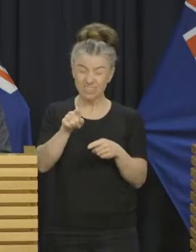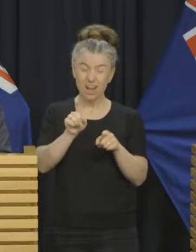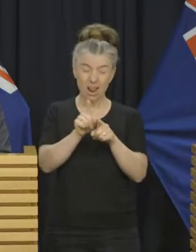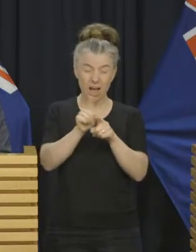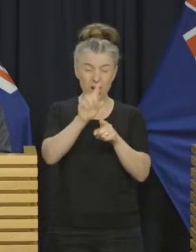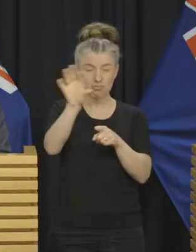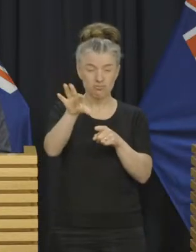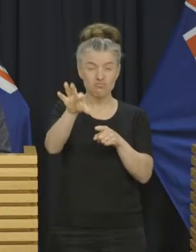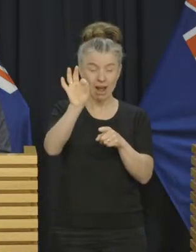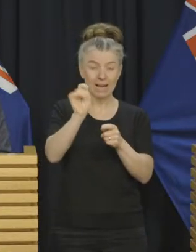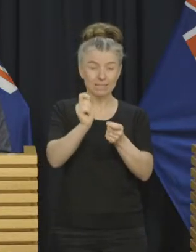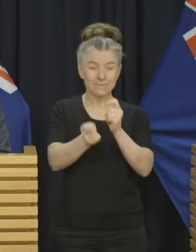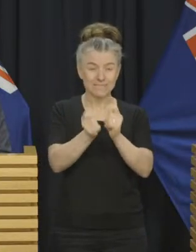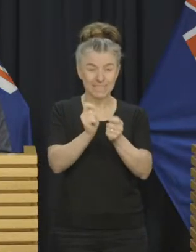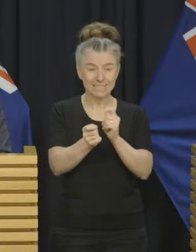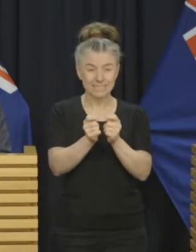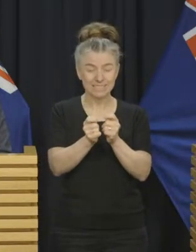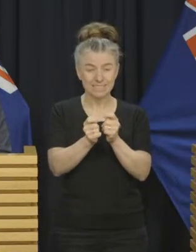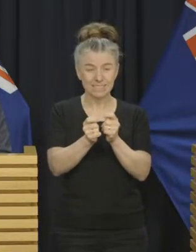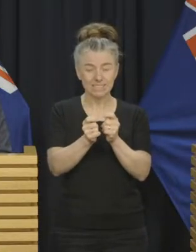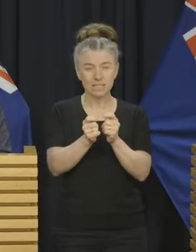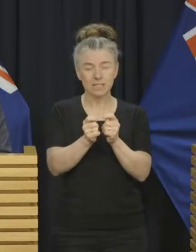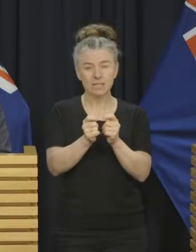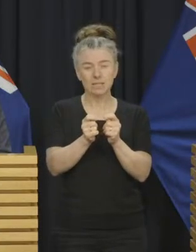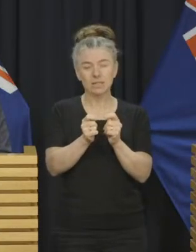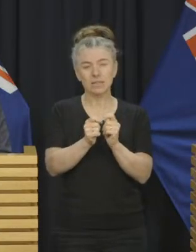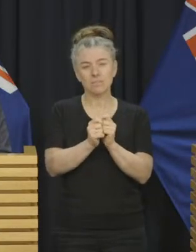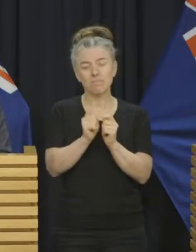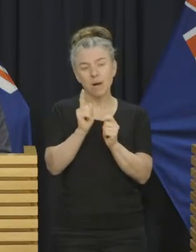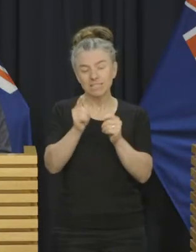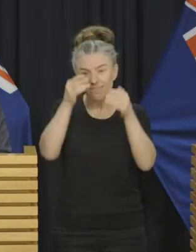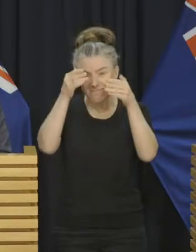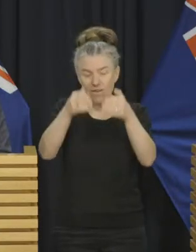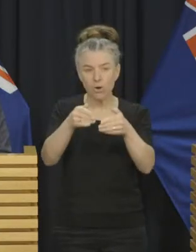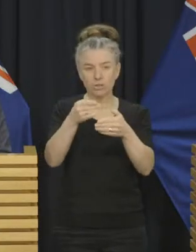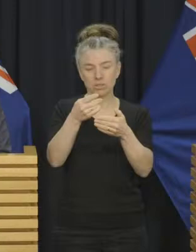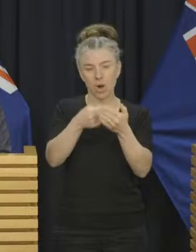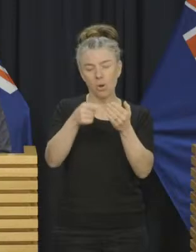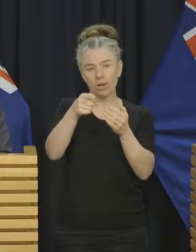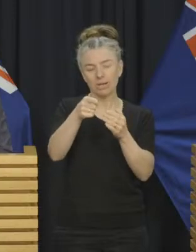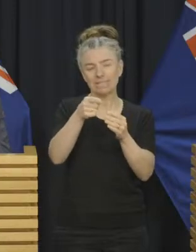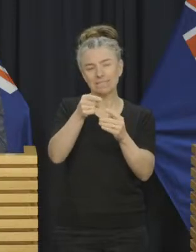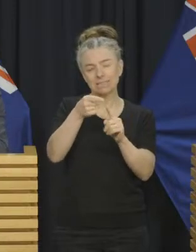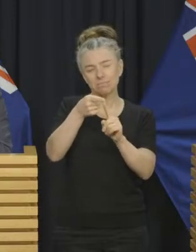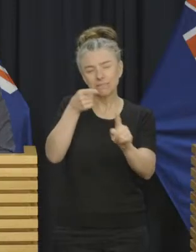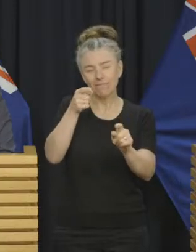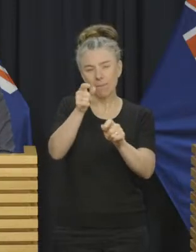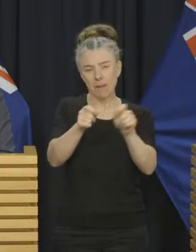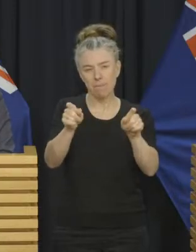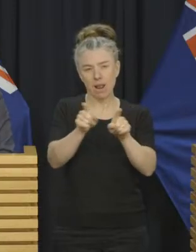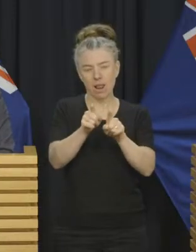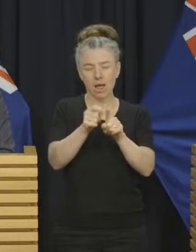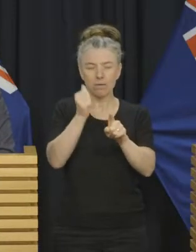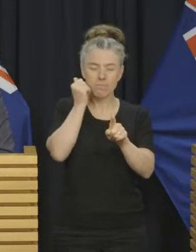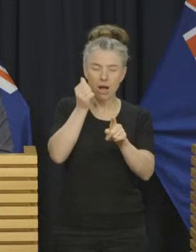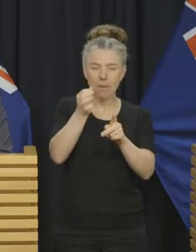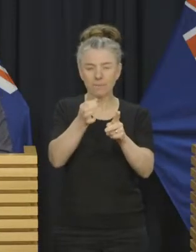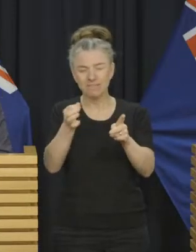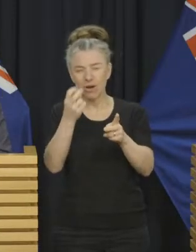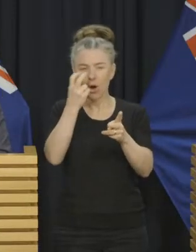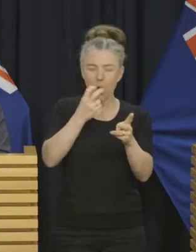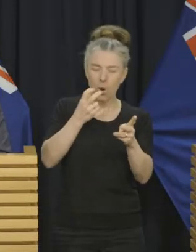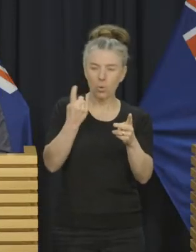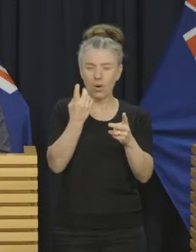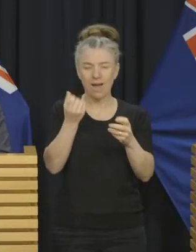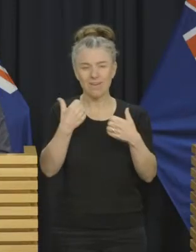the best way probably to describe it is very high intensity sentinel testing. And this is for either of you, but how many